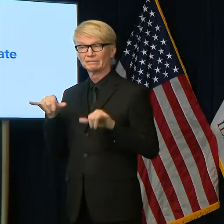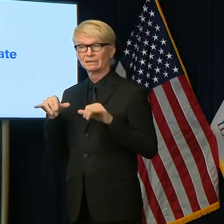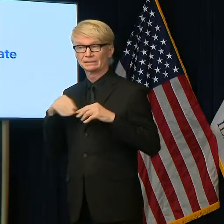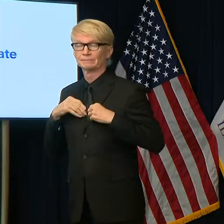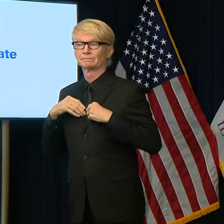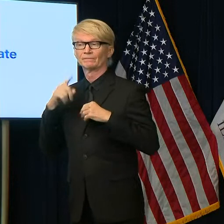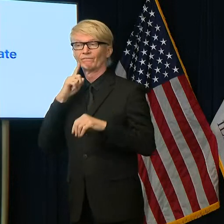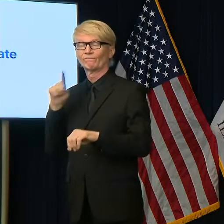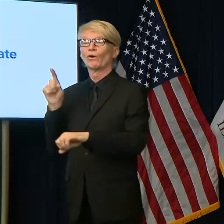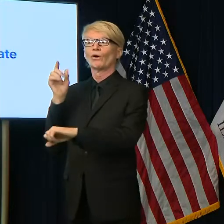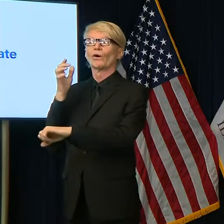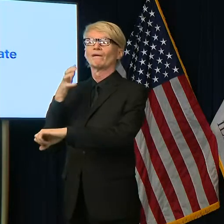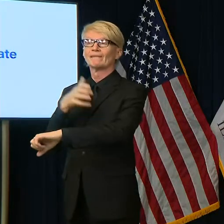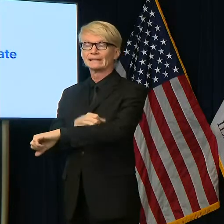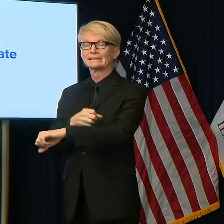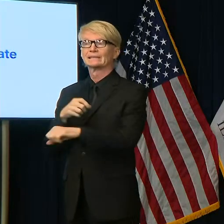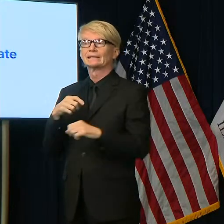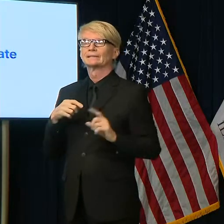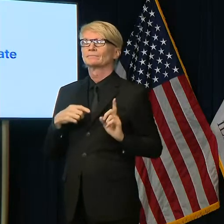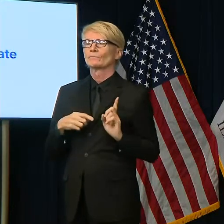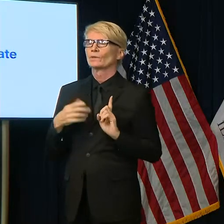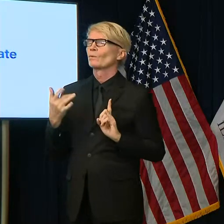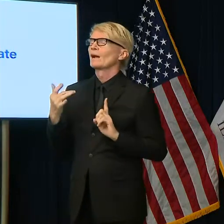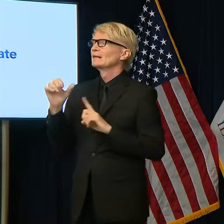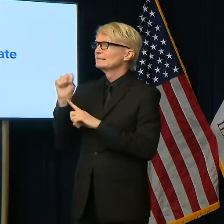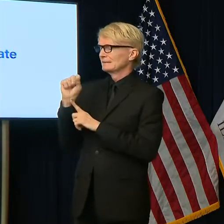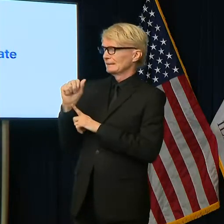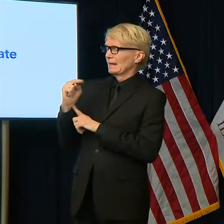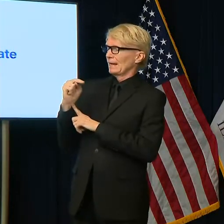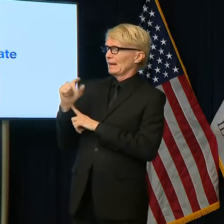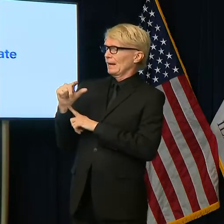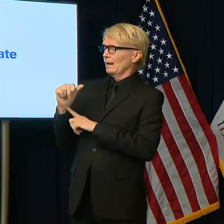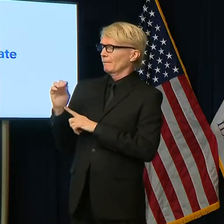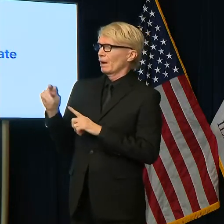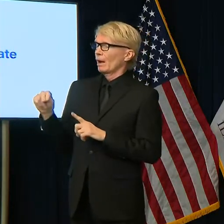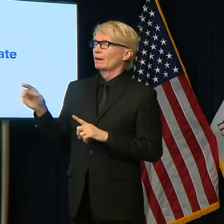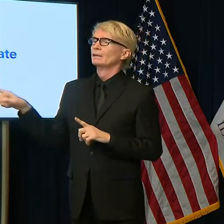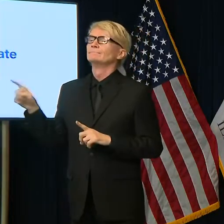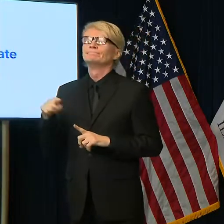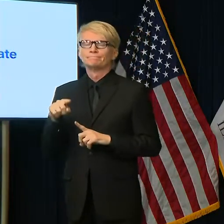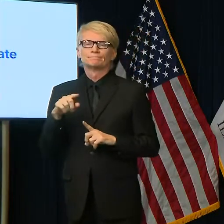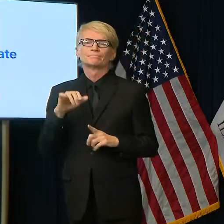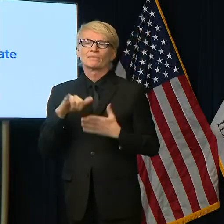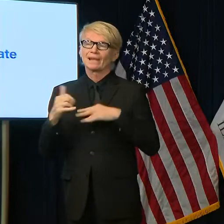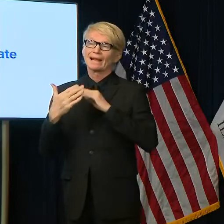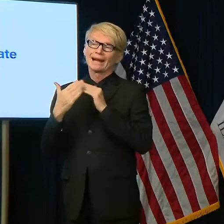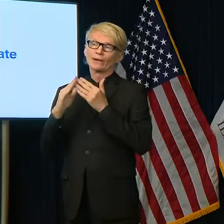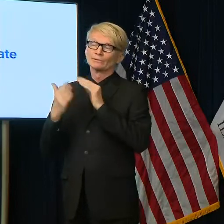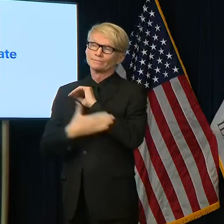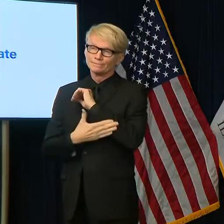of Sangamon County is not in the first. It's not in the 50. Dr. Zeke could probably answer this question.